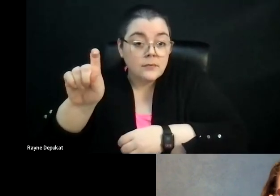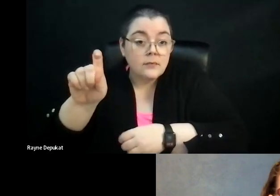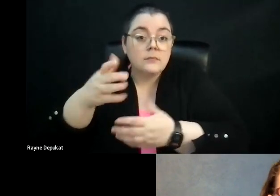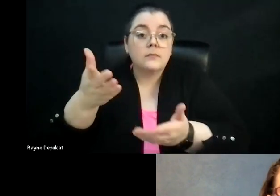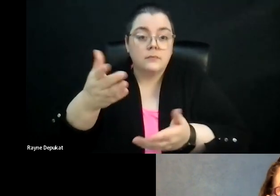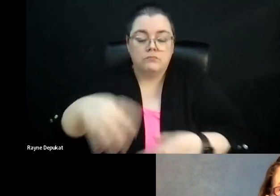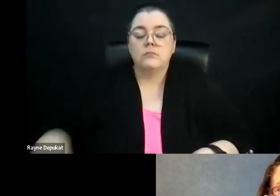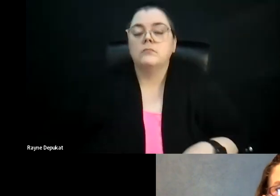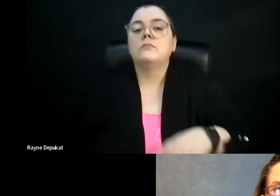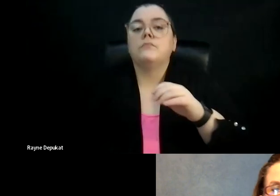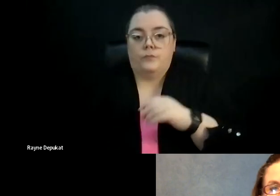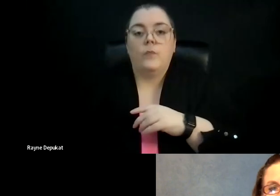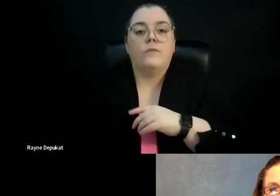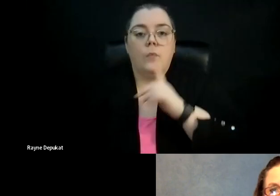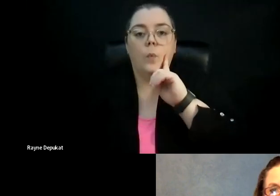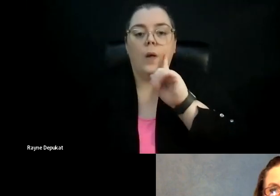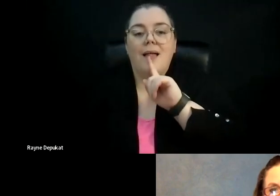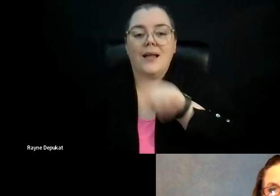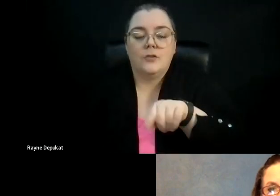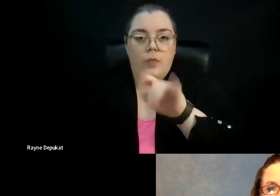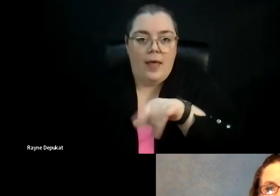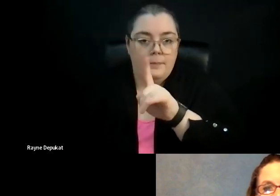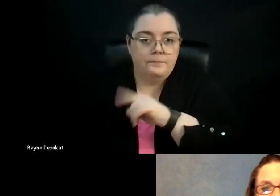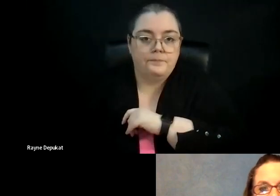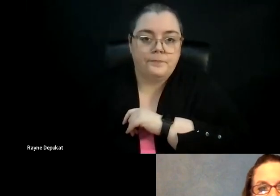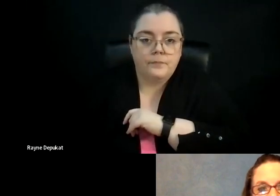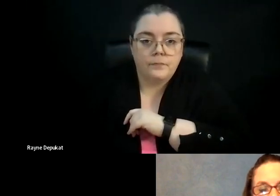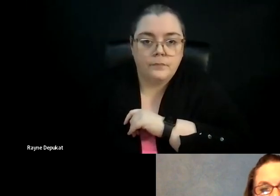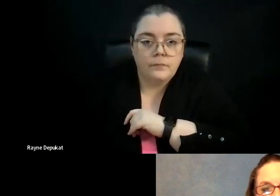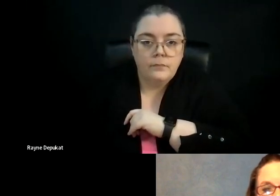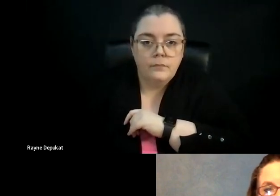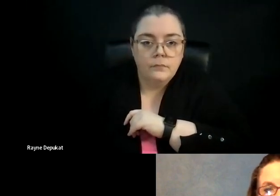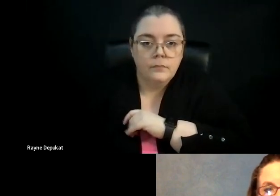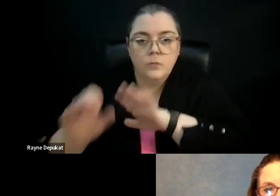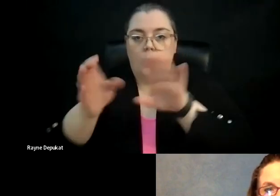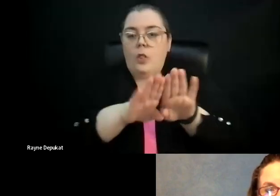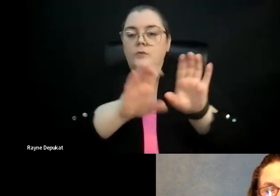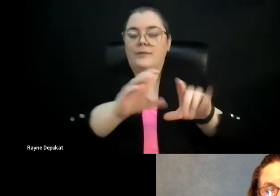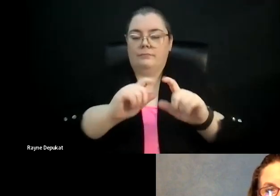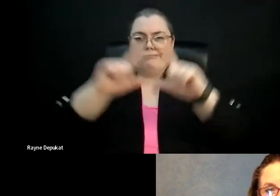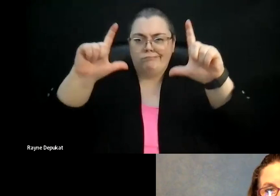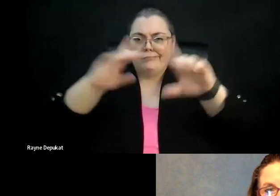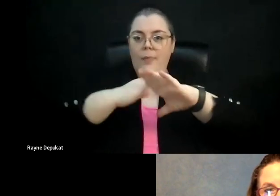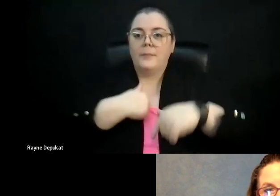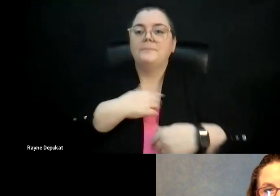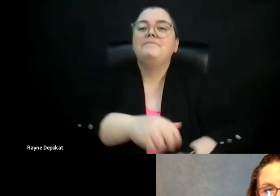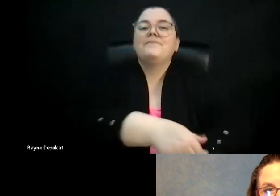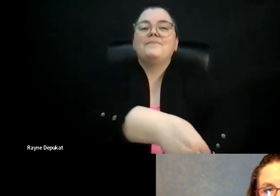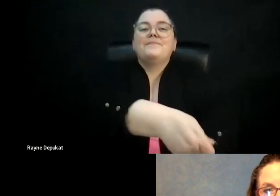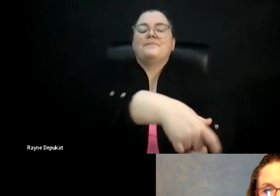attorney general's office. Okay, so I'll answer that part of your question. Let me close the chat. It was